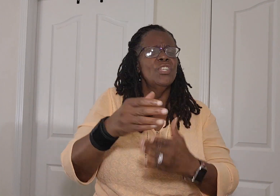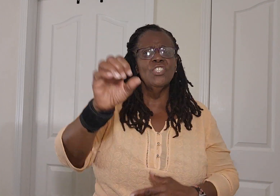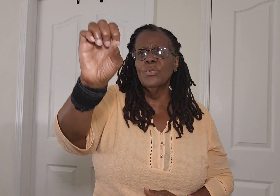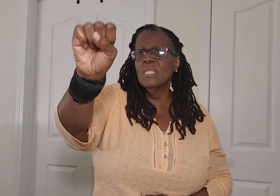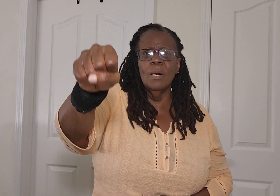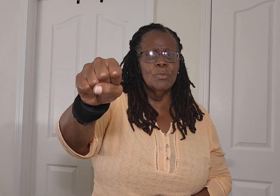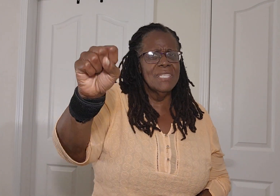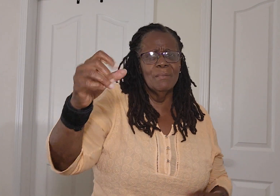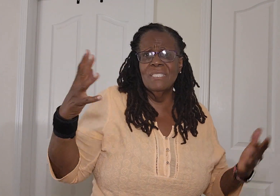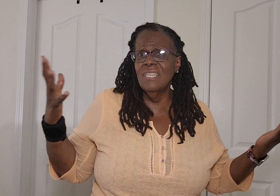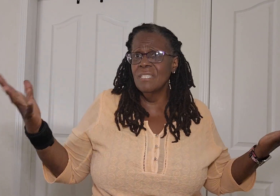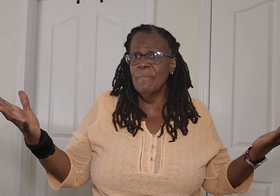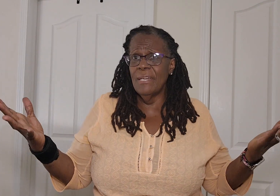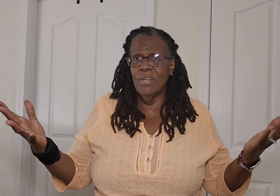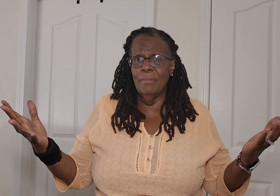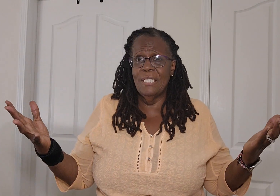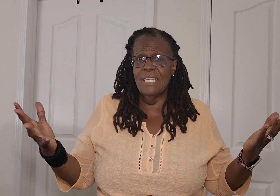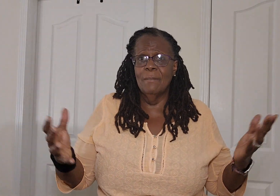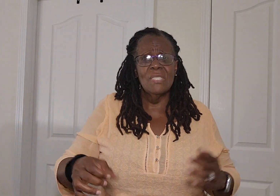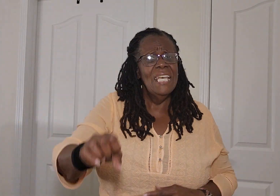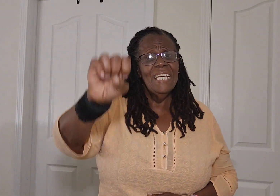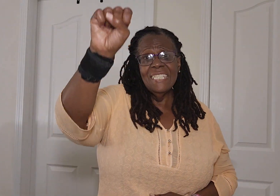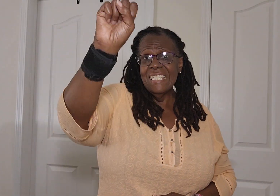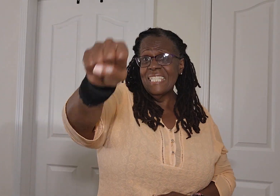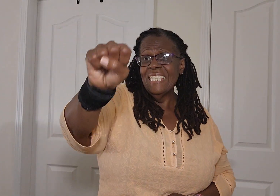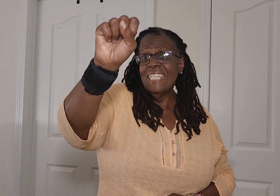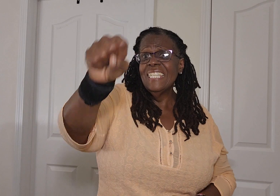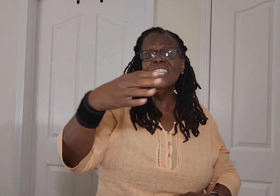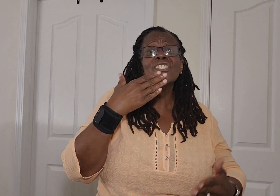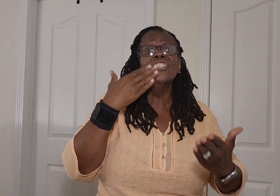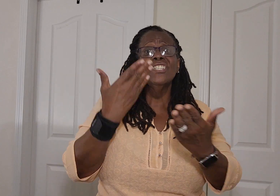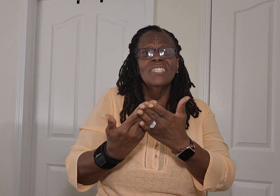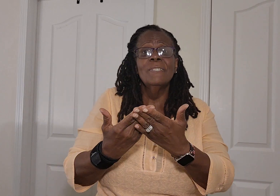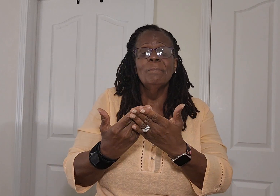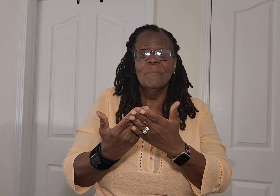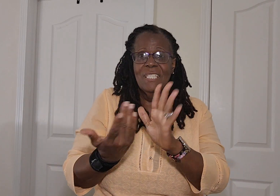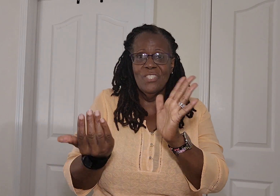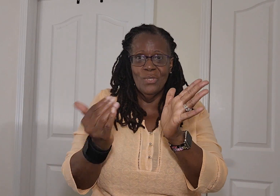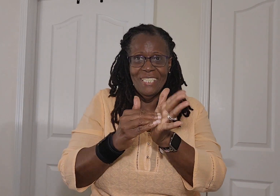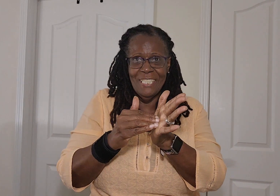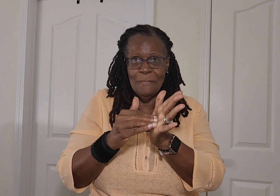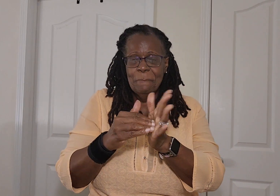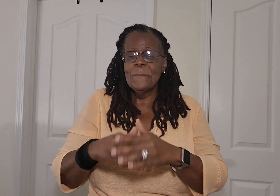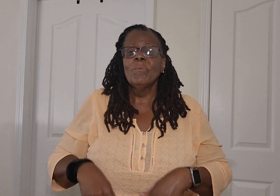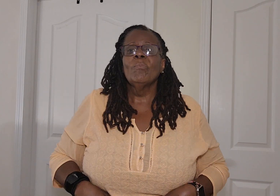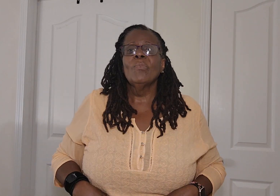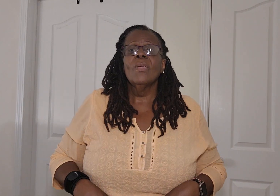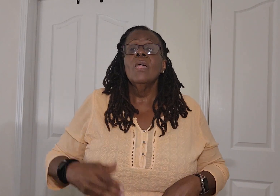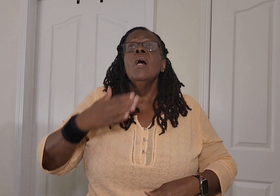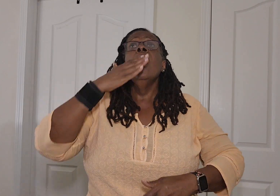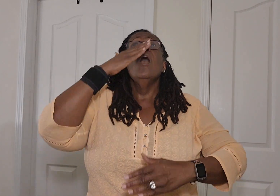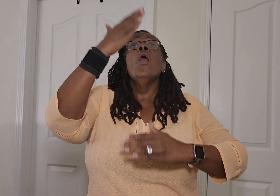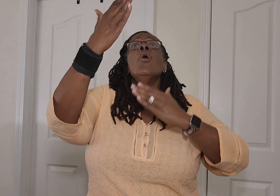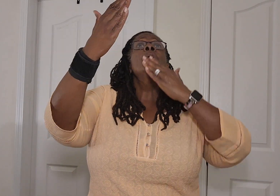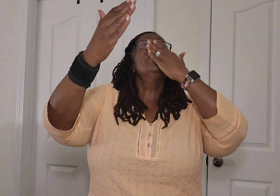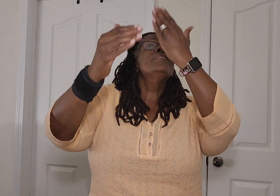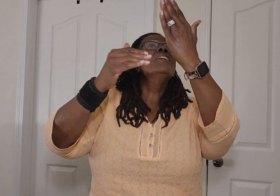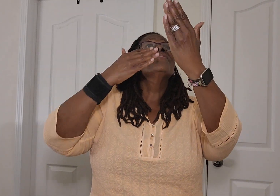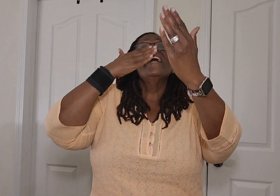can do it a couple times. It doesn't matter how many times. Yes, he is good. Let's do it again. Oh, give